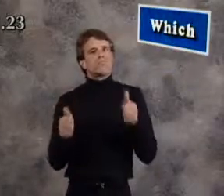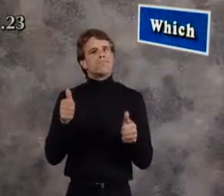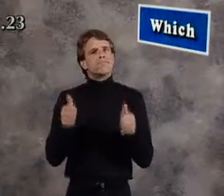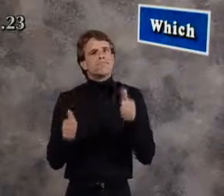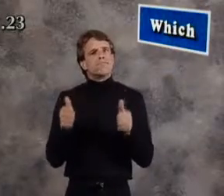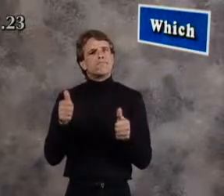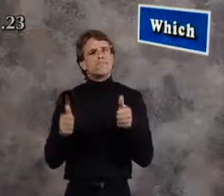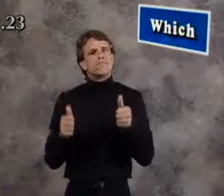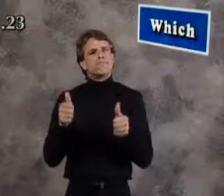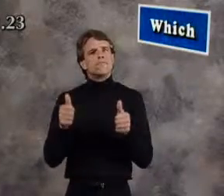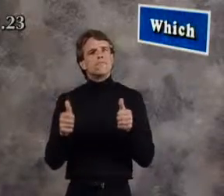Which?